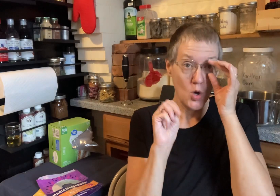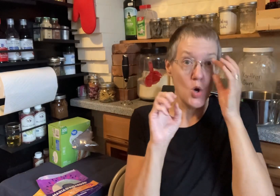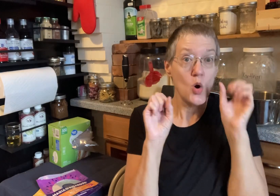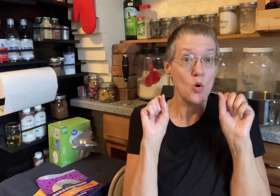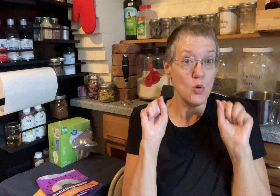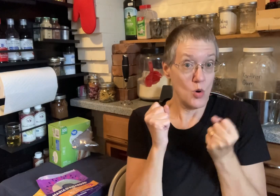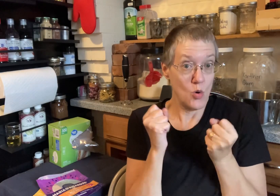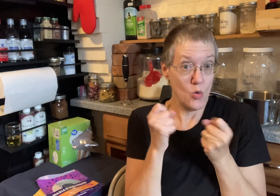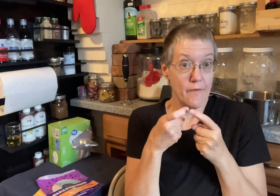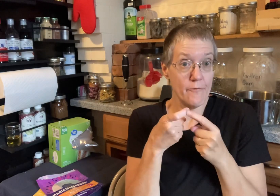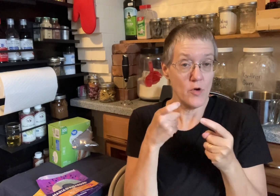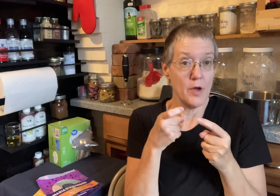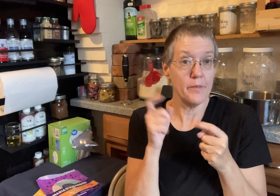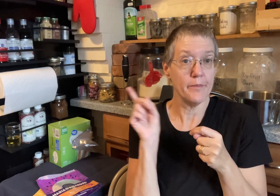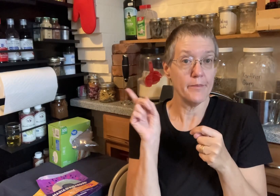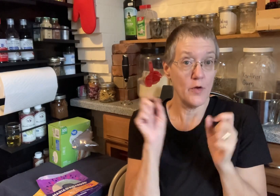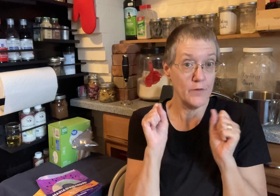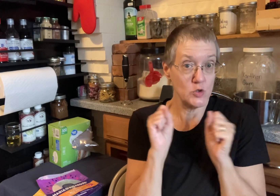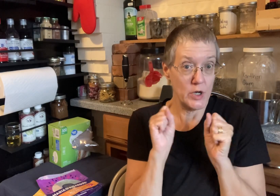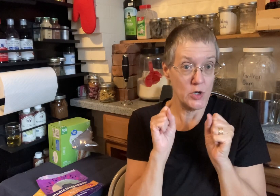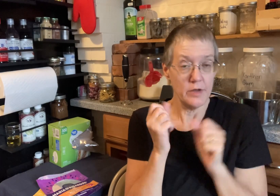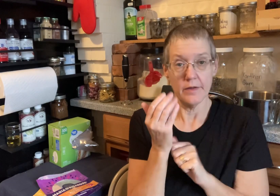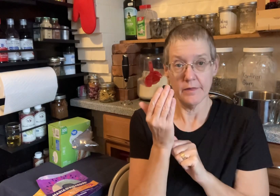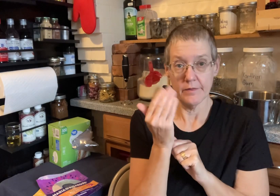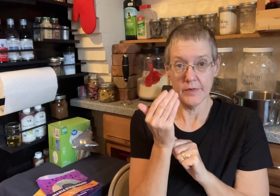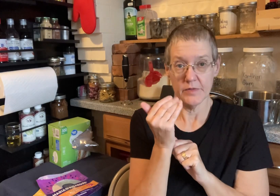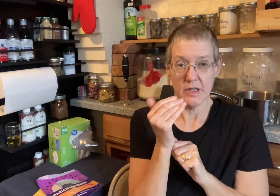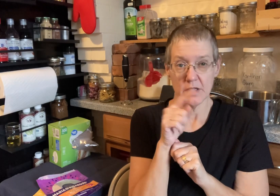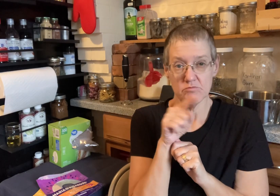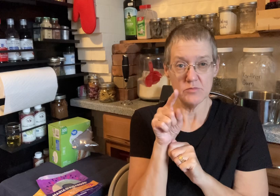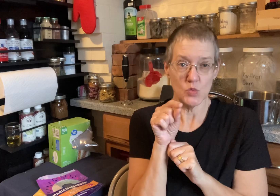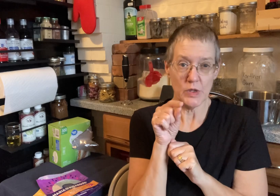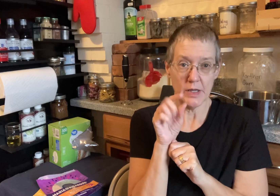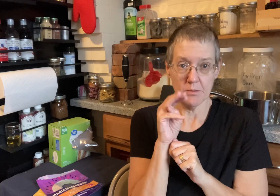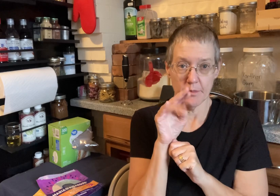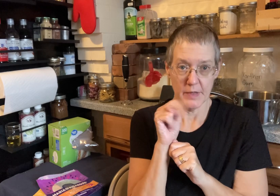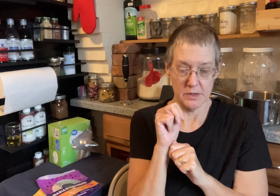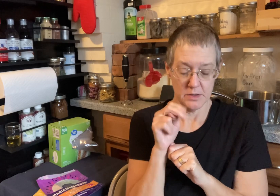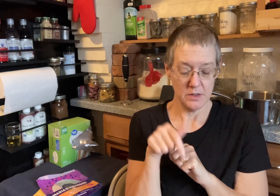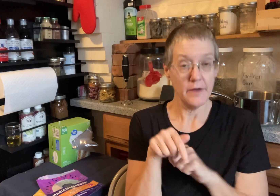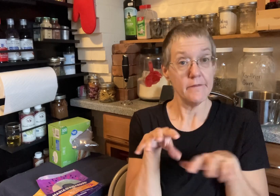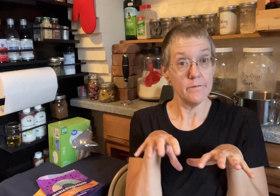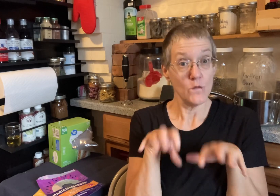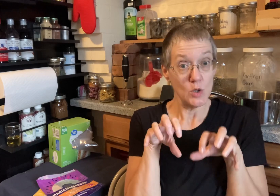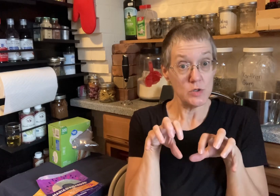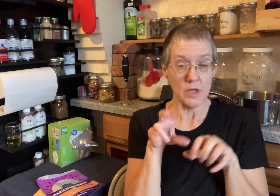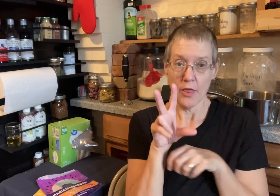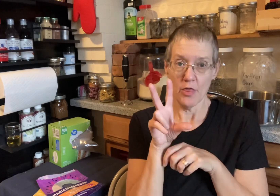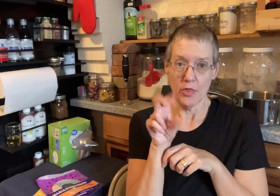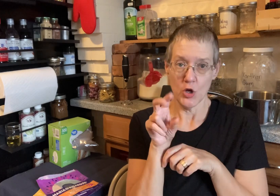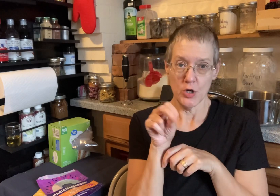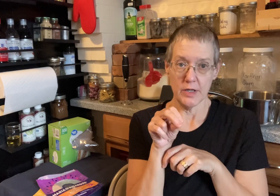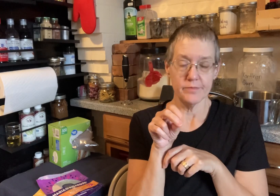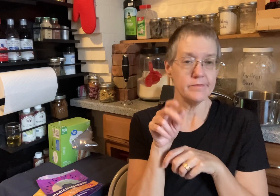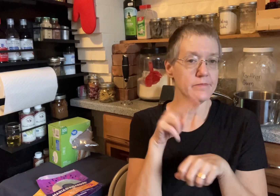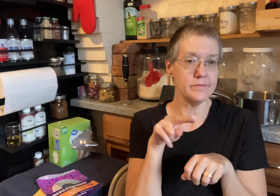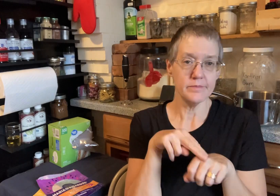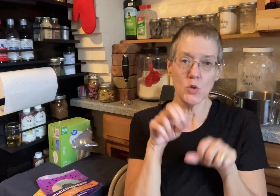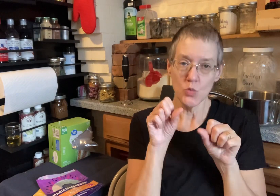Now, I read about steaming them. If they're cold from the refrigerator, it's going to be about 15 to 20 minutes. If you're steaming them